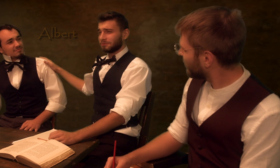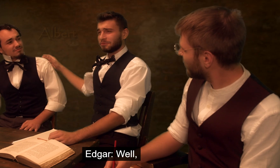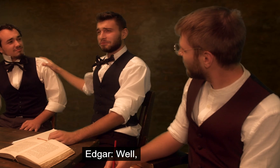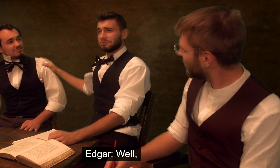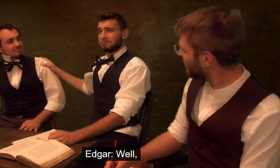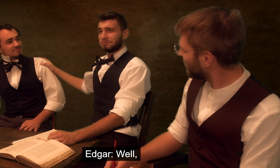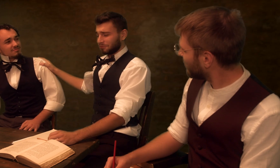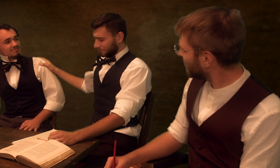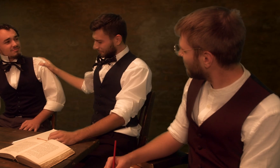Well,